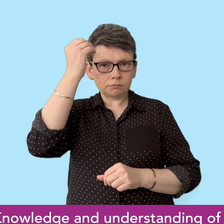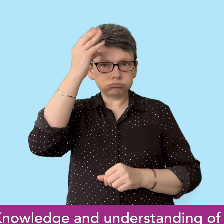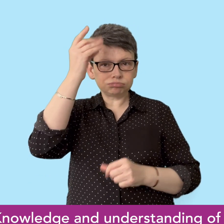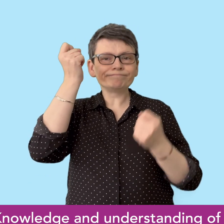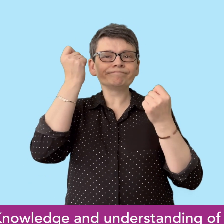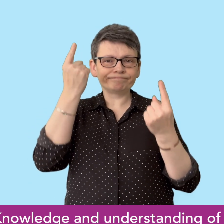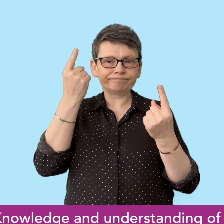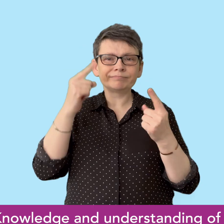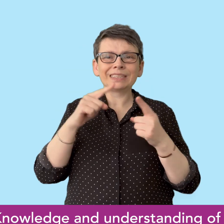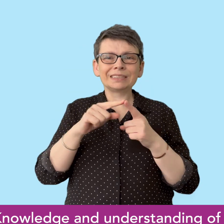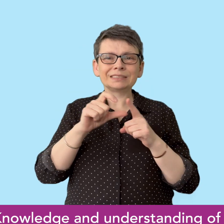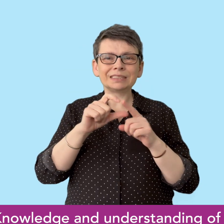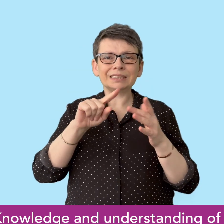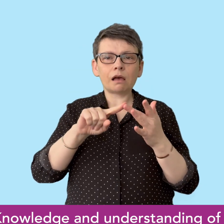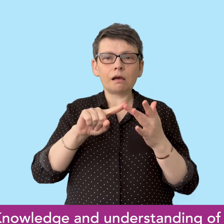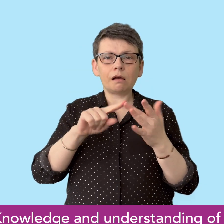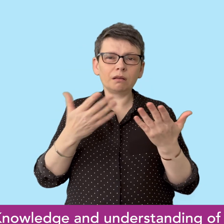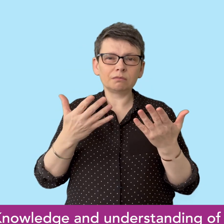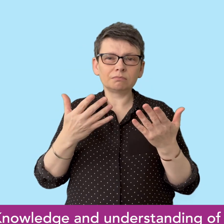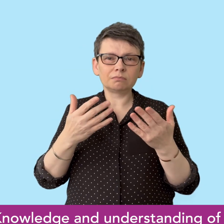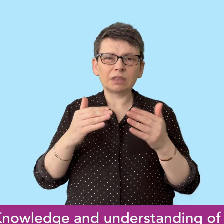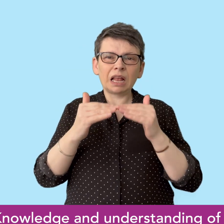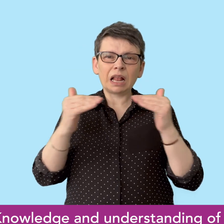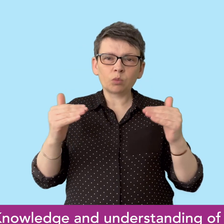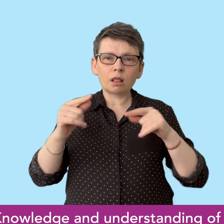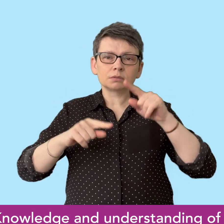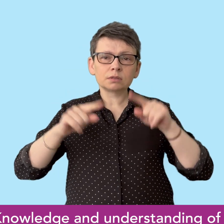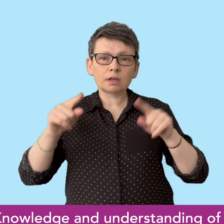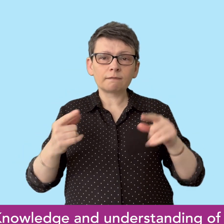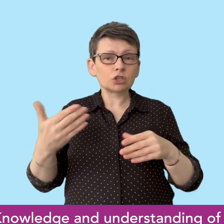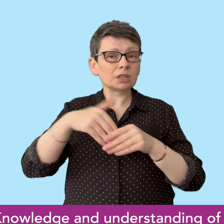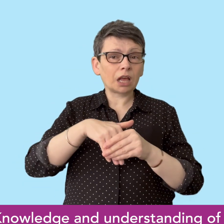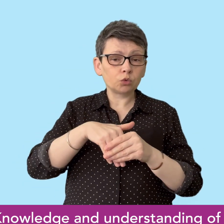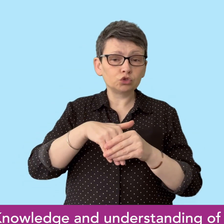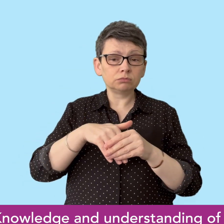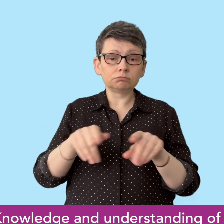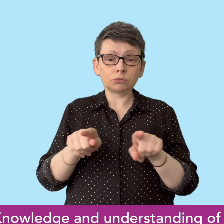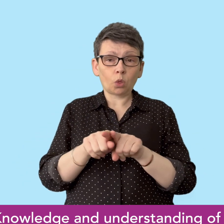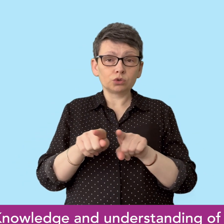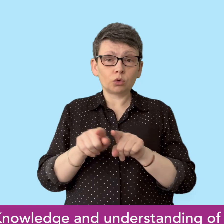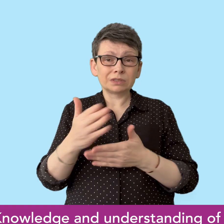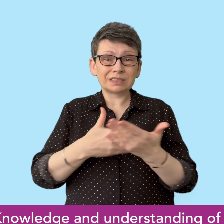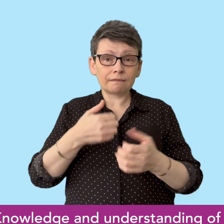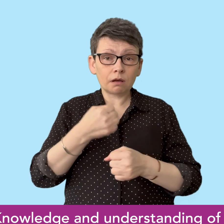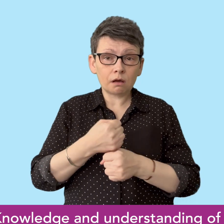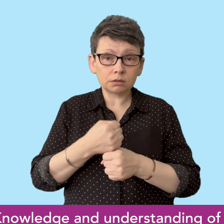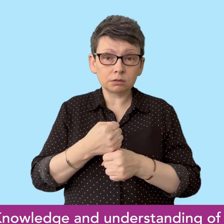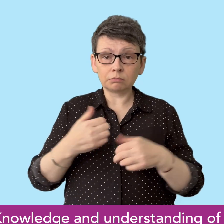Knowledge and understanding of EDI, equality, diversion, and inclusion, safeguarding, health